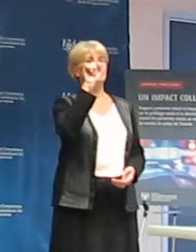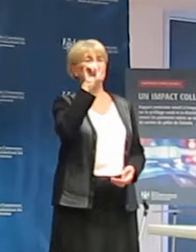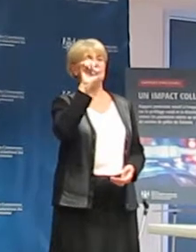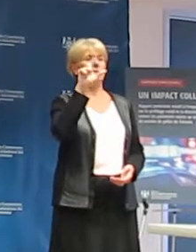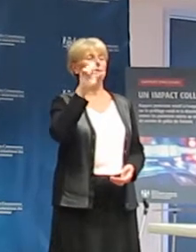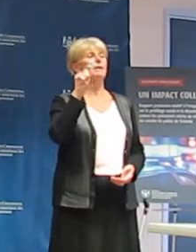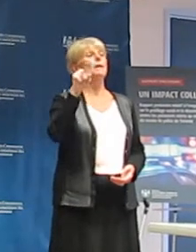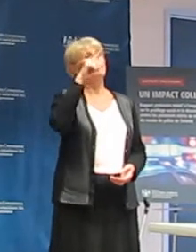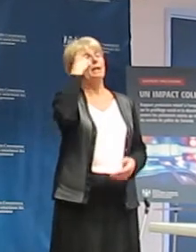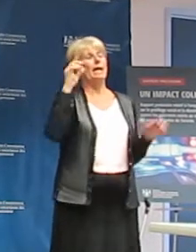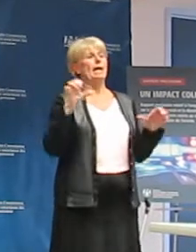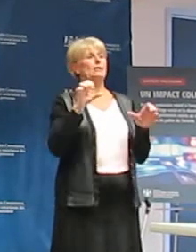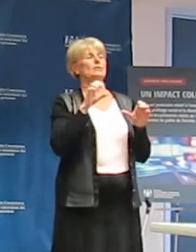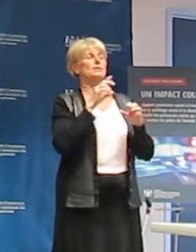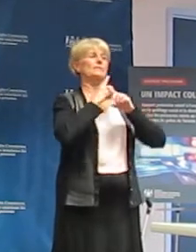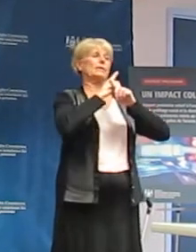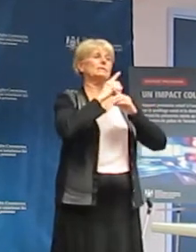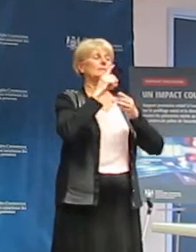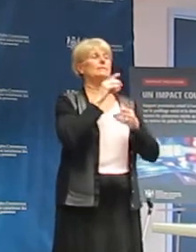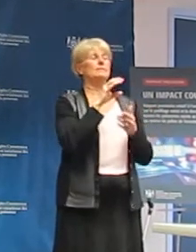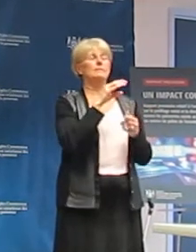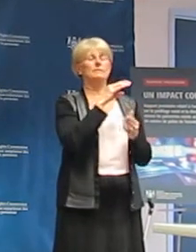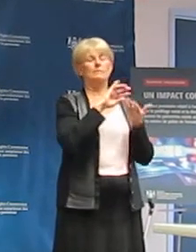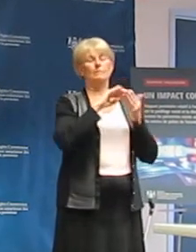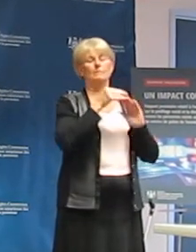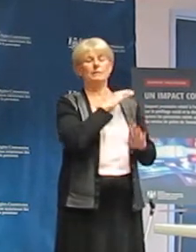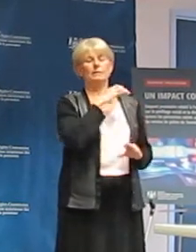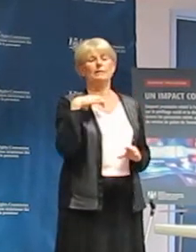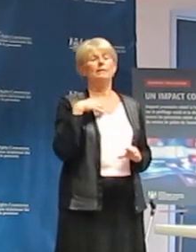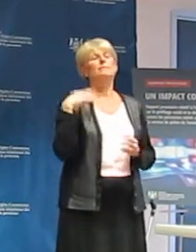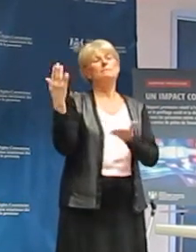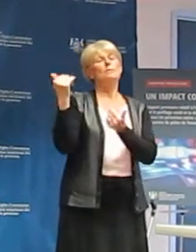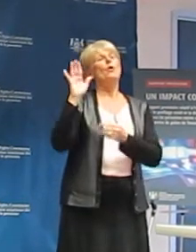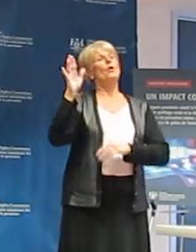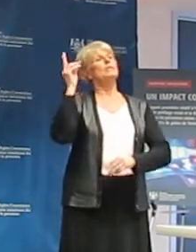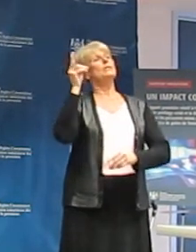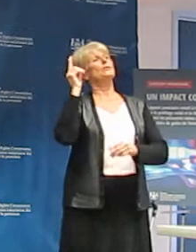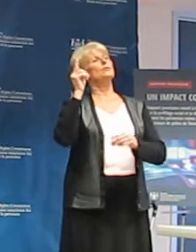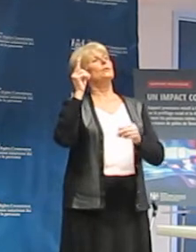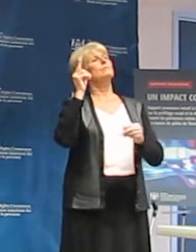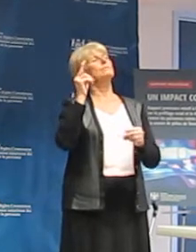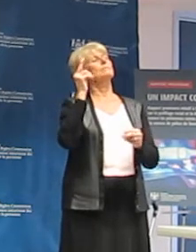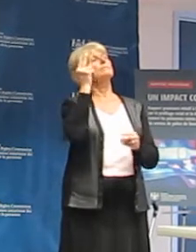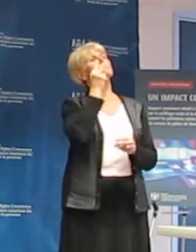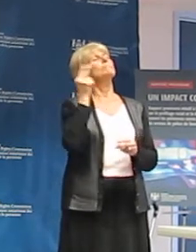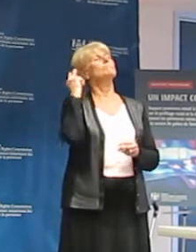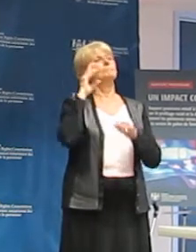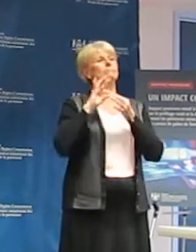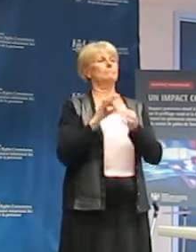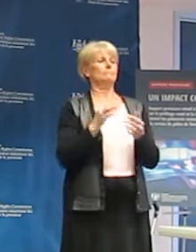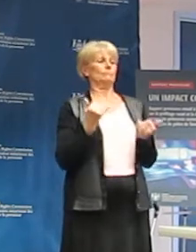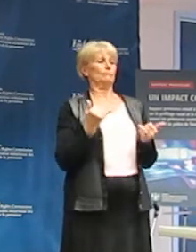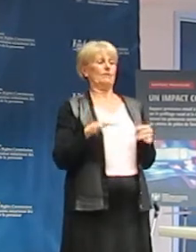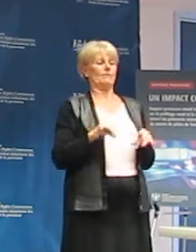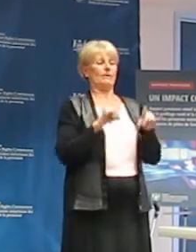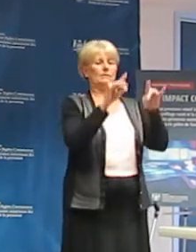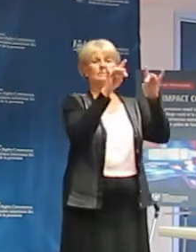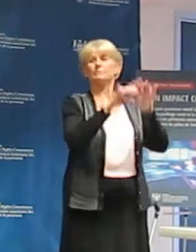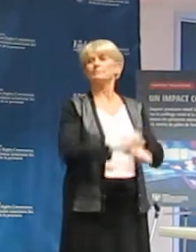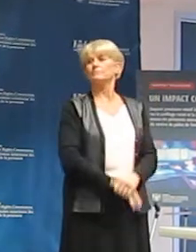Action Defense Committee to add a historical perspective and her thoughts on today's findings. Ms. Steele?